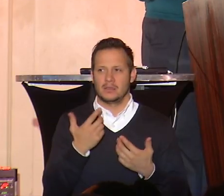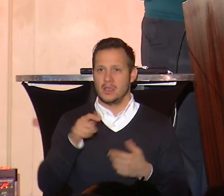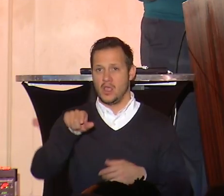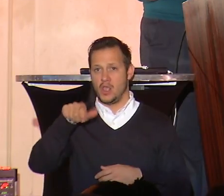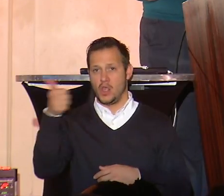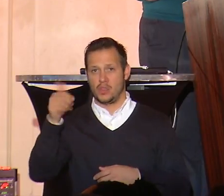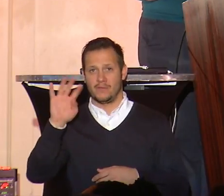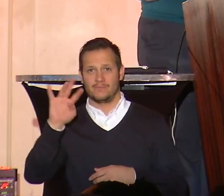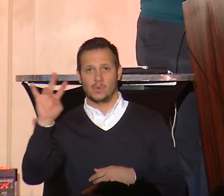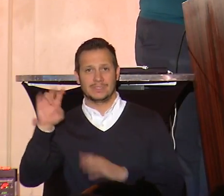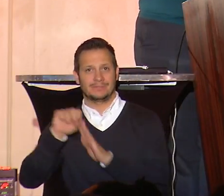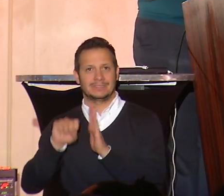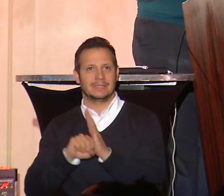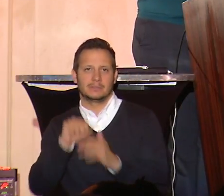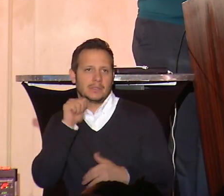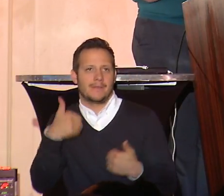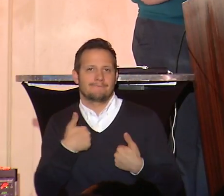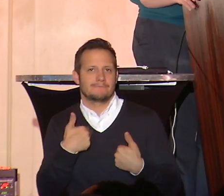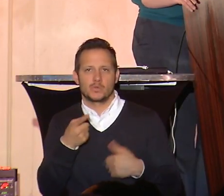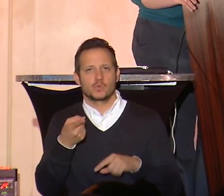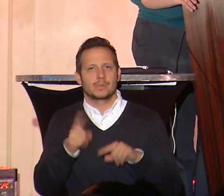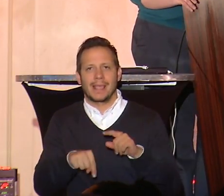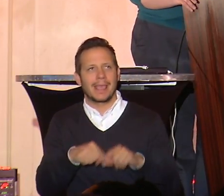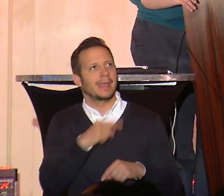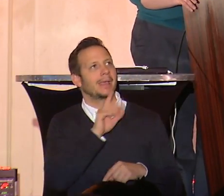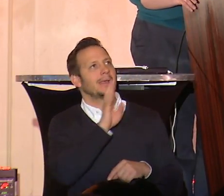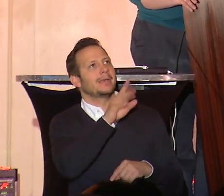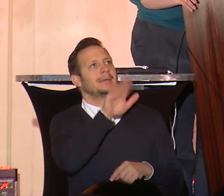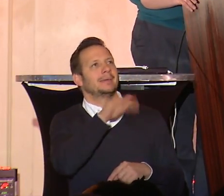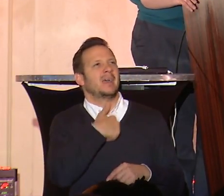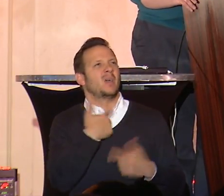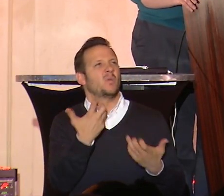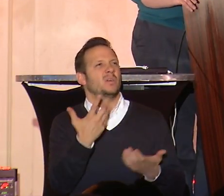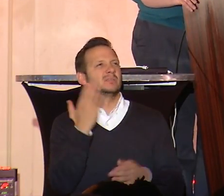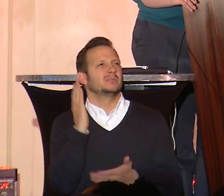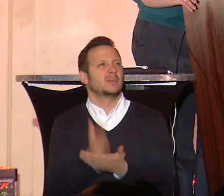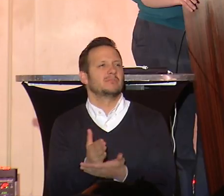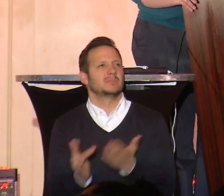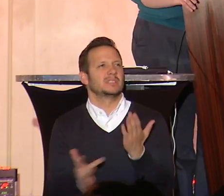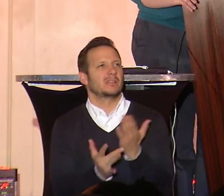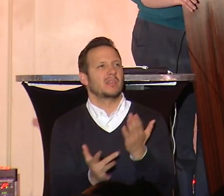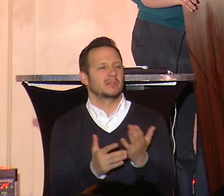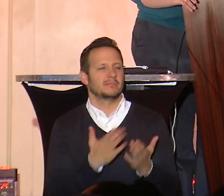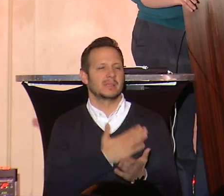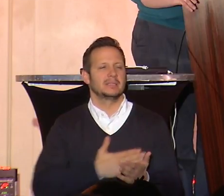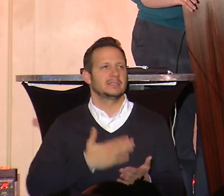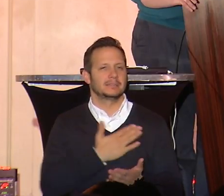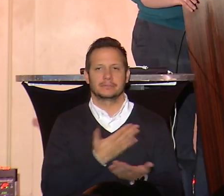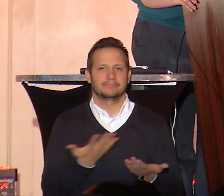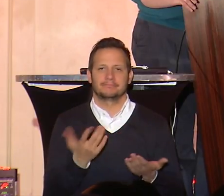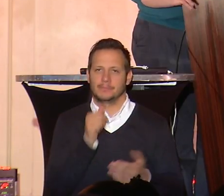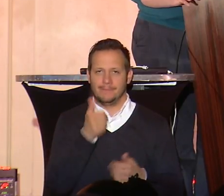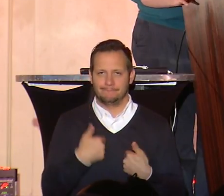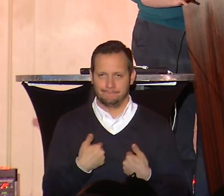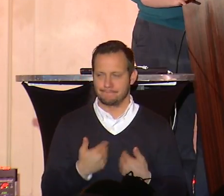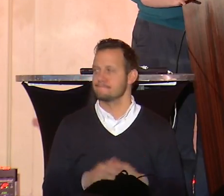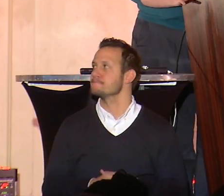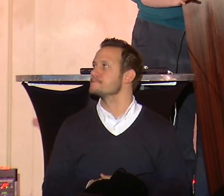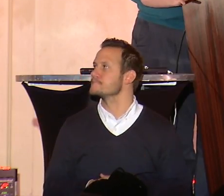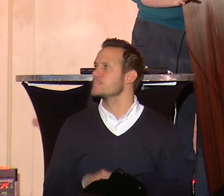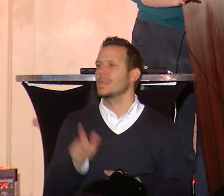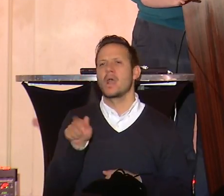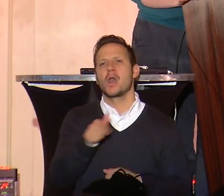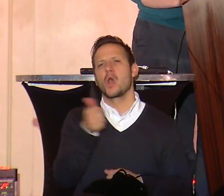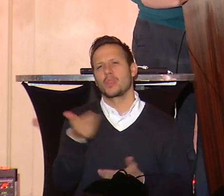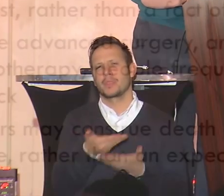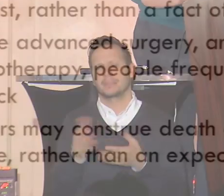a way to say to our physician, I want this medical technology to stop. A fourth thing that about the death taboo that I might